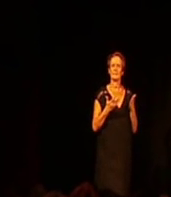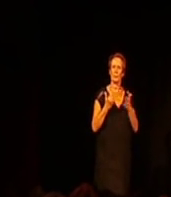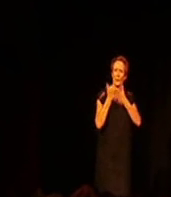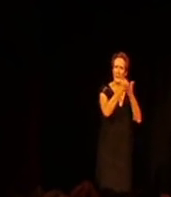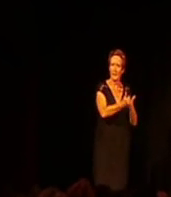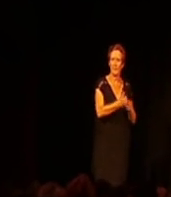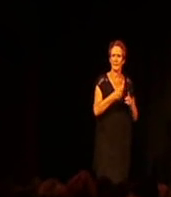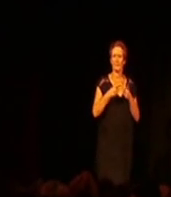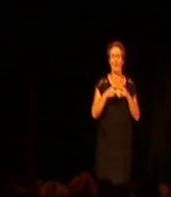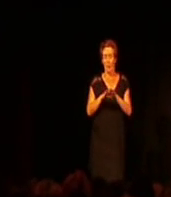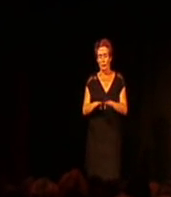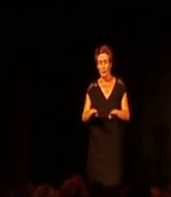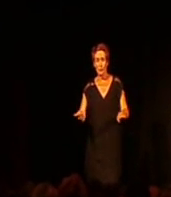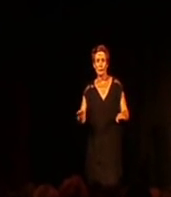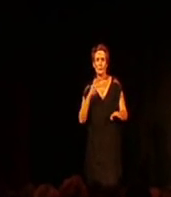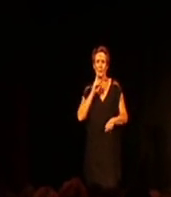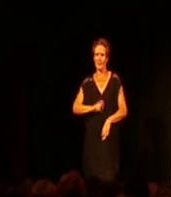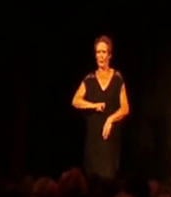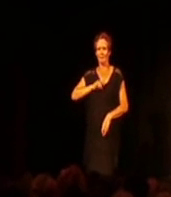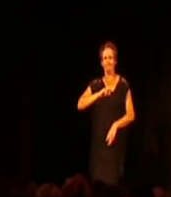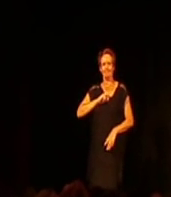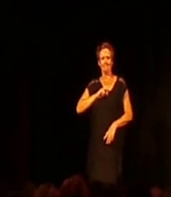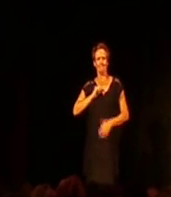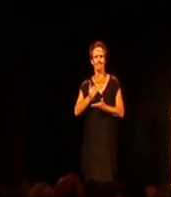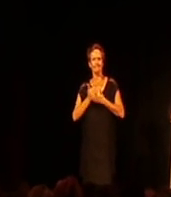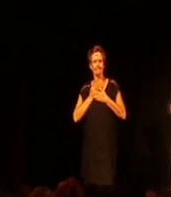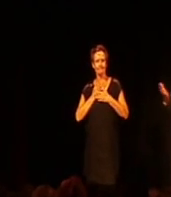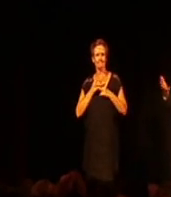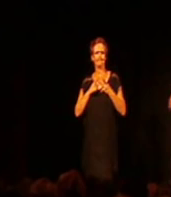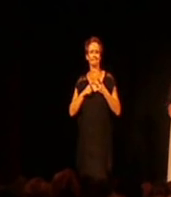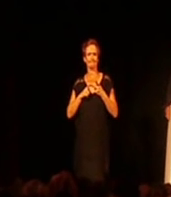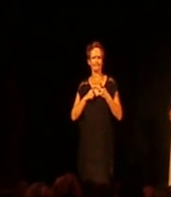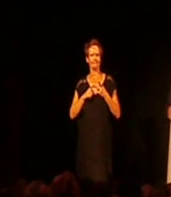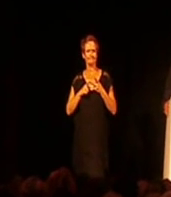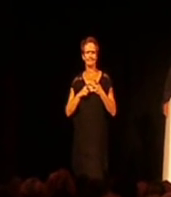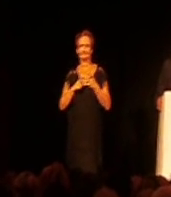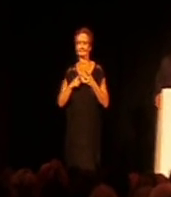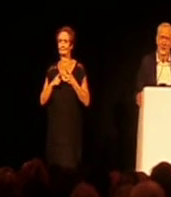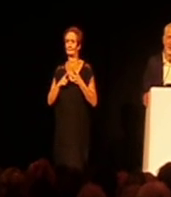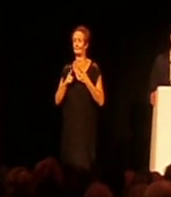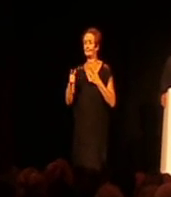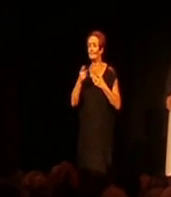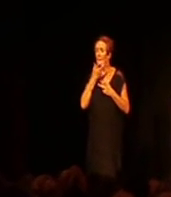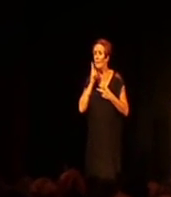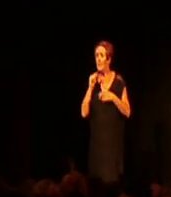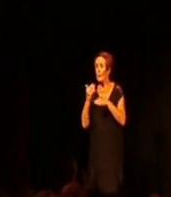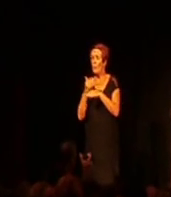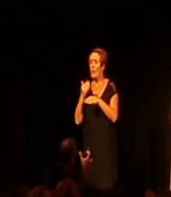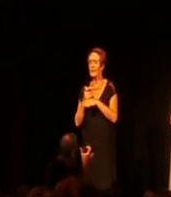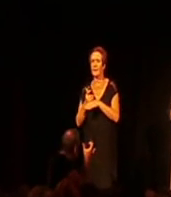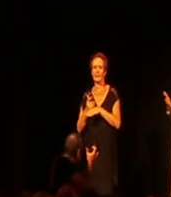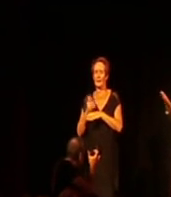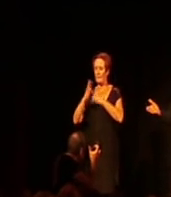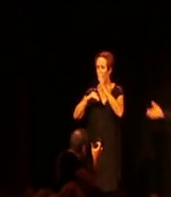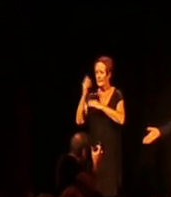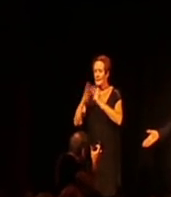obviously. It also actually helps the economy. You've got more people working on building and maintaining those